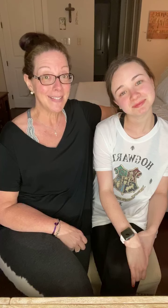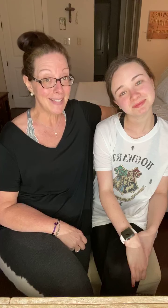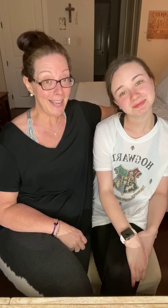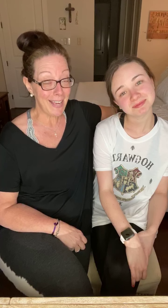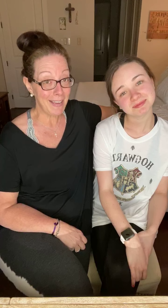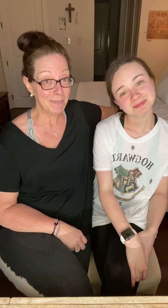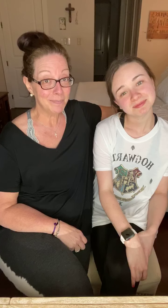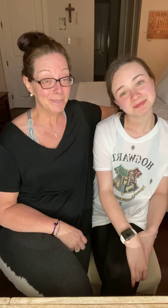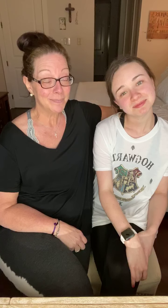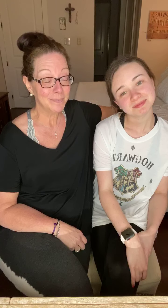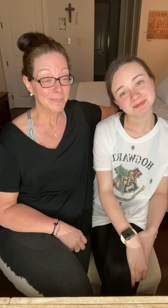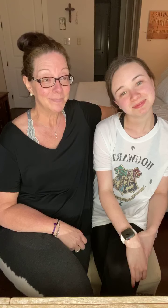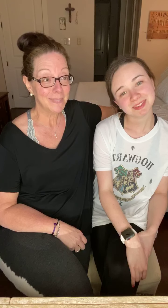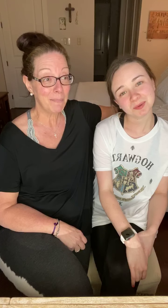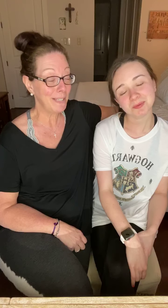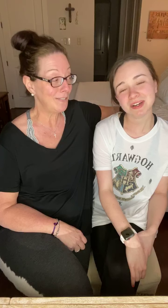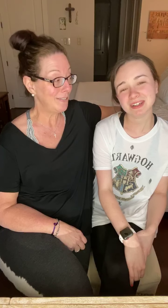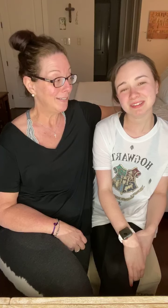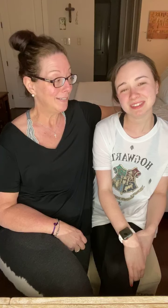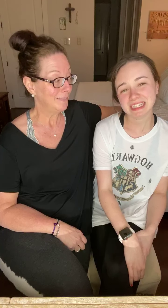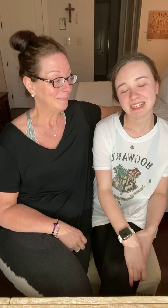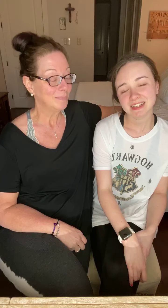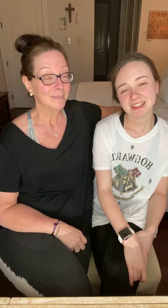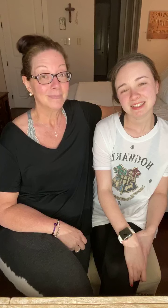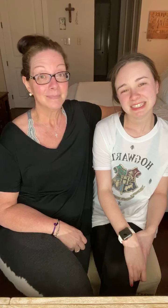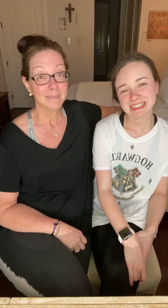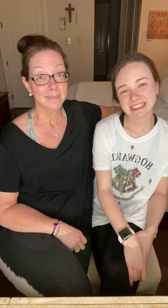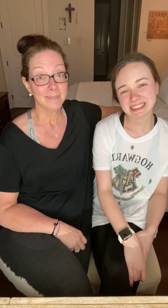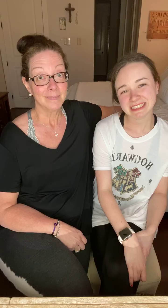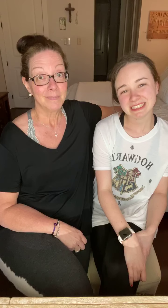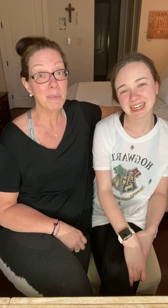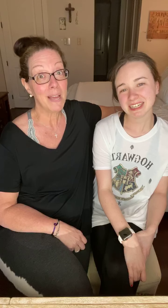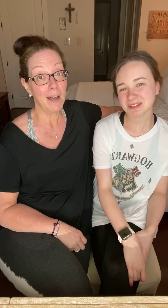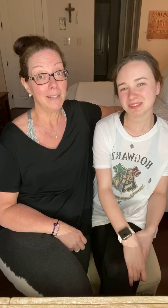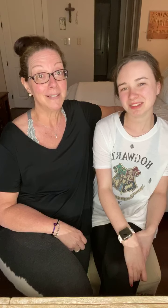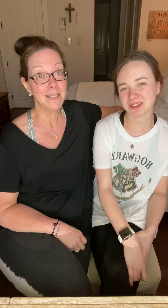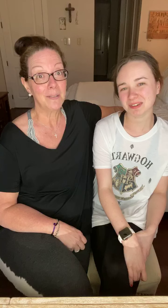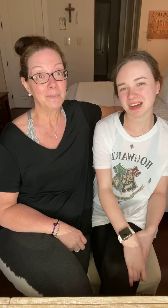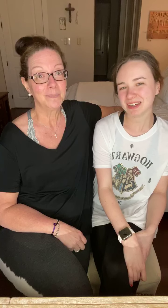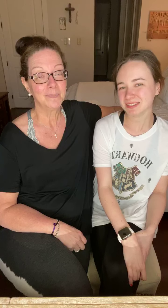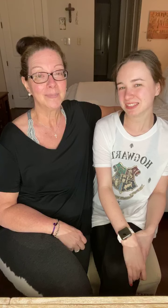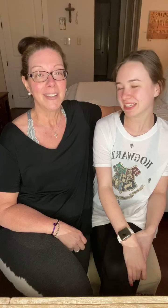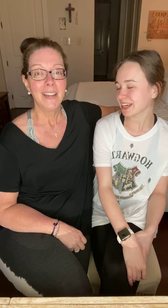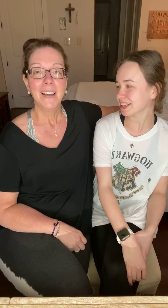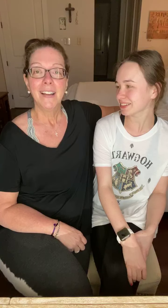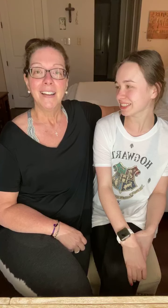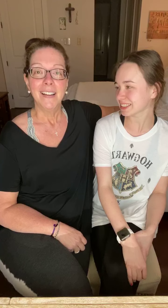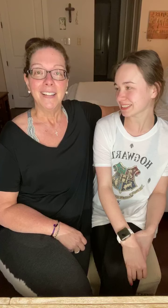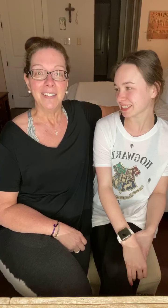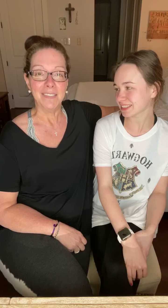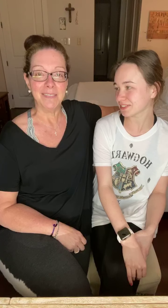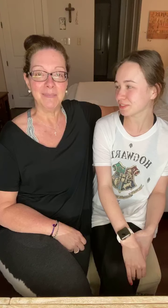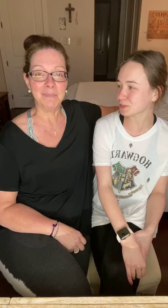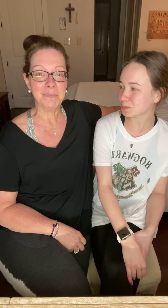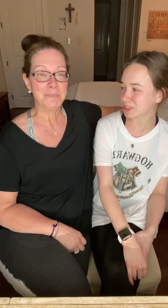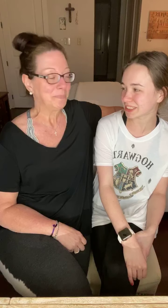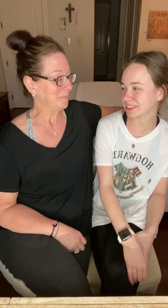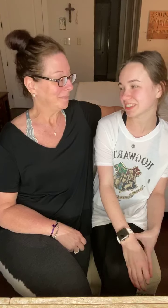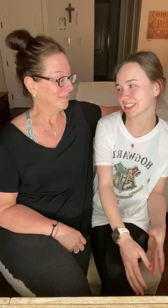C, that means be honest. No. I don't think that's that. Because a 50% really